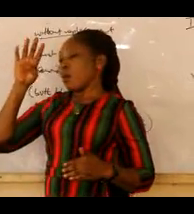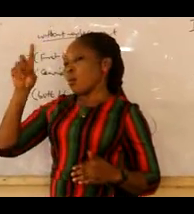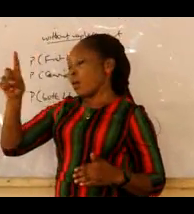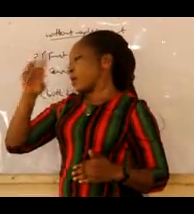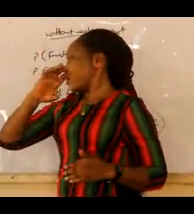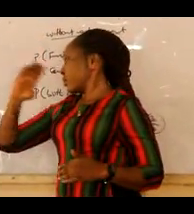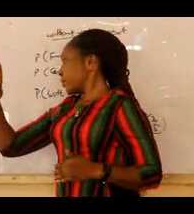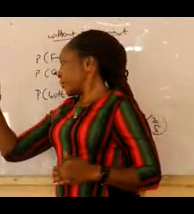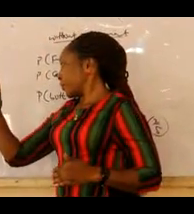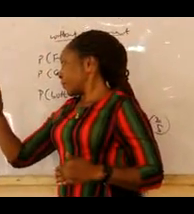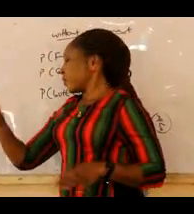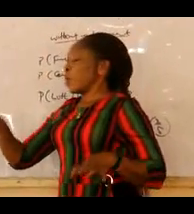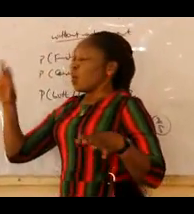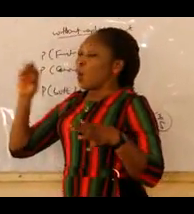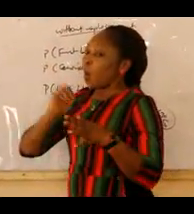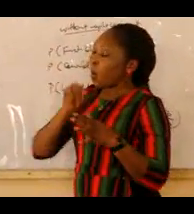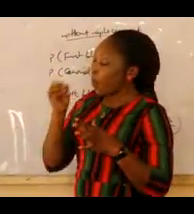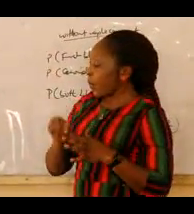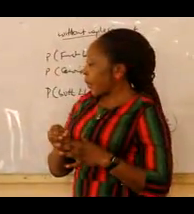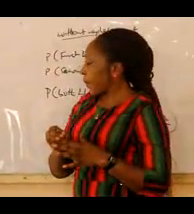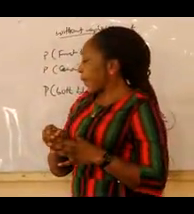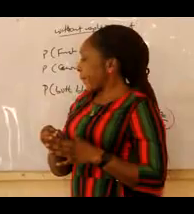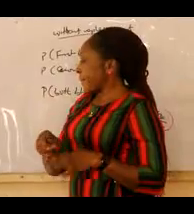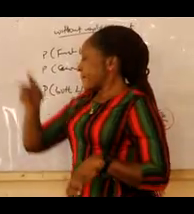equals 4 over 10.